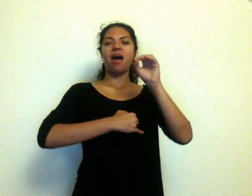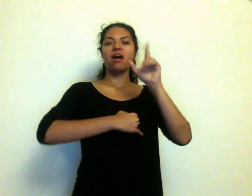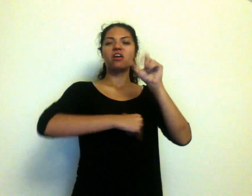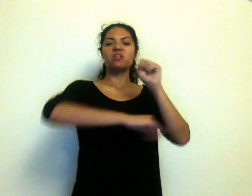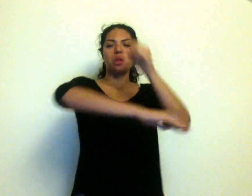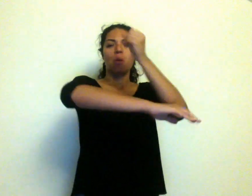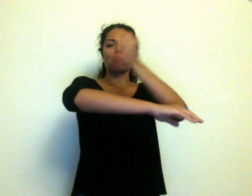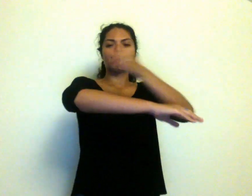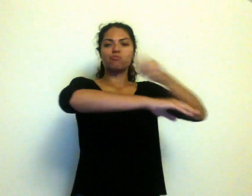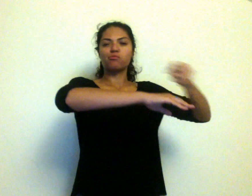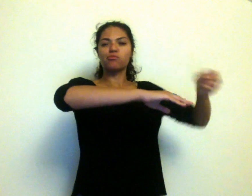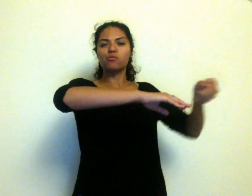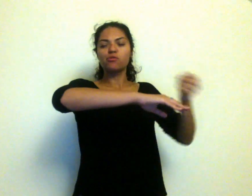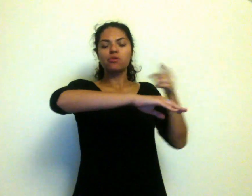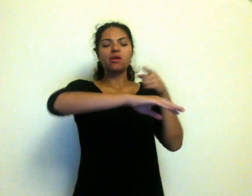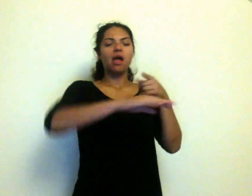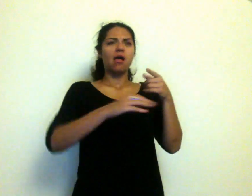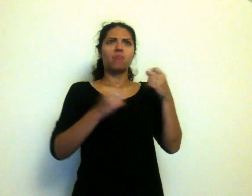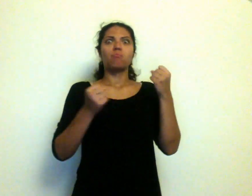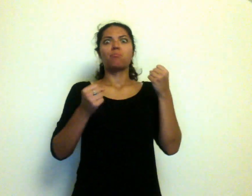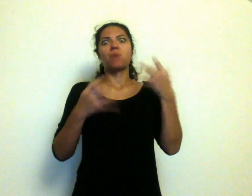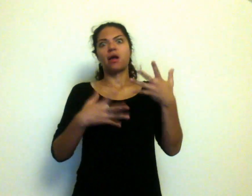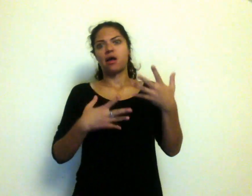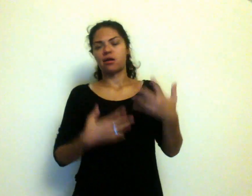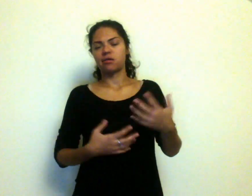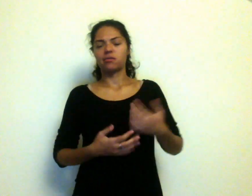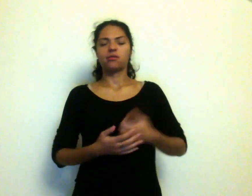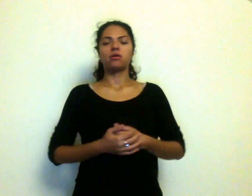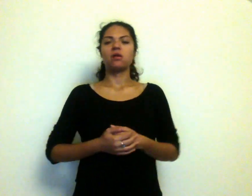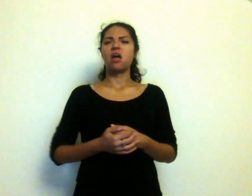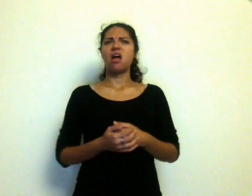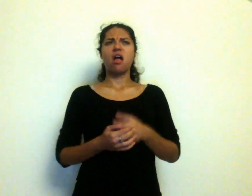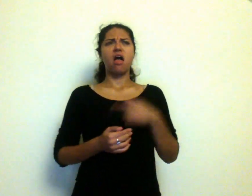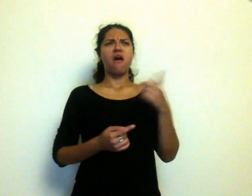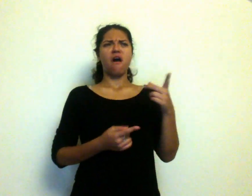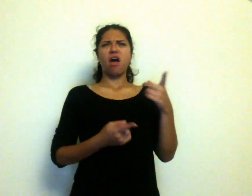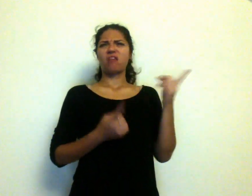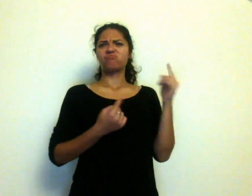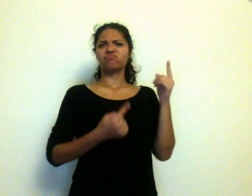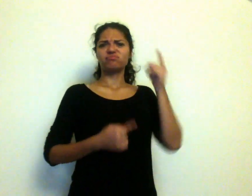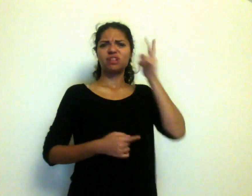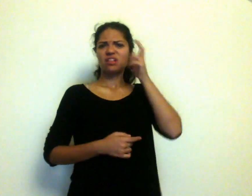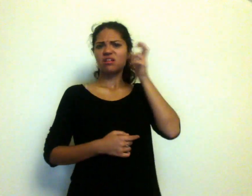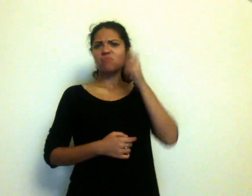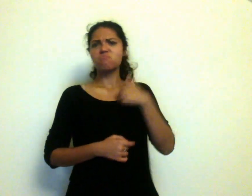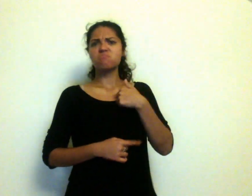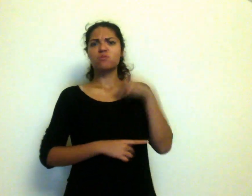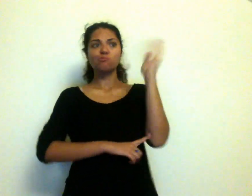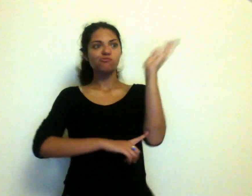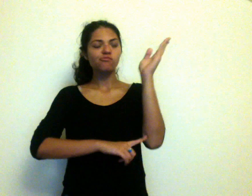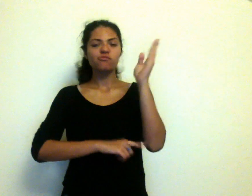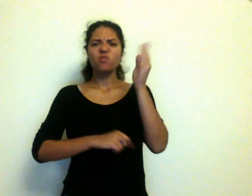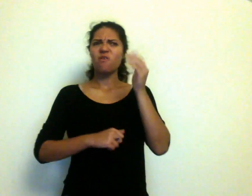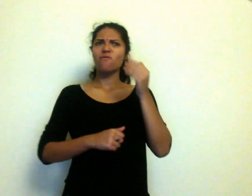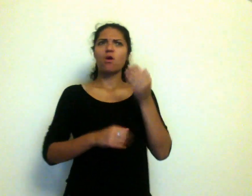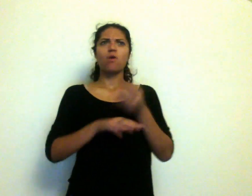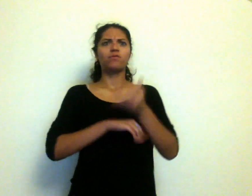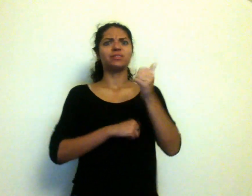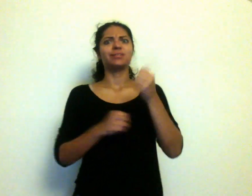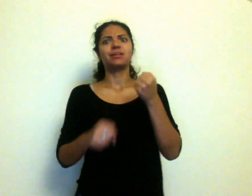10 years. Every time he came to listen to me preach, he would put his arm around me, almost like saying, I'm